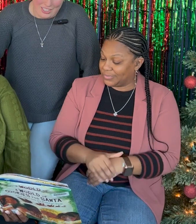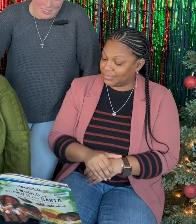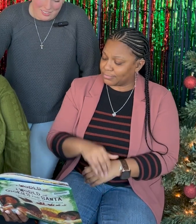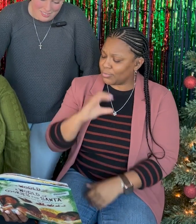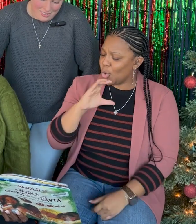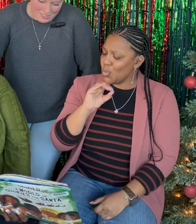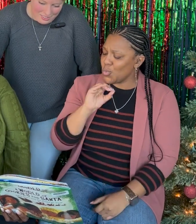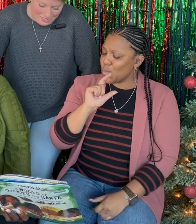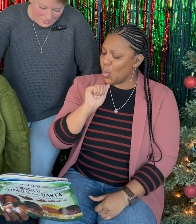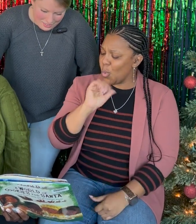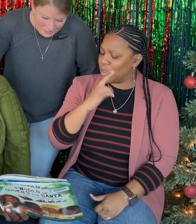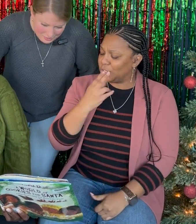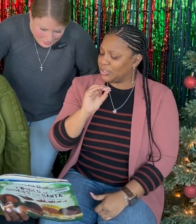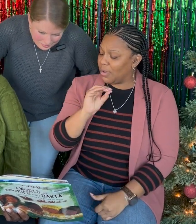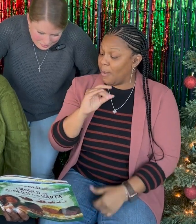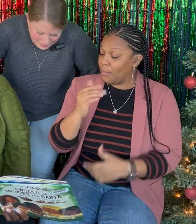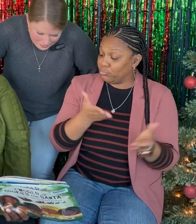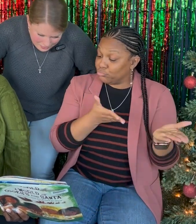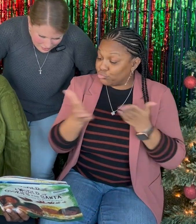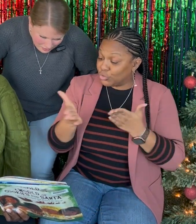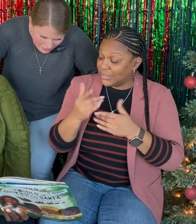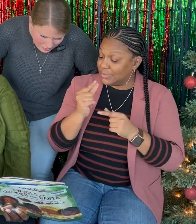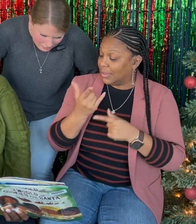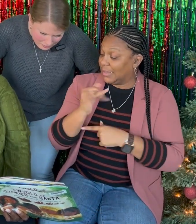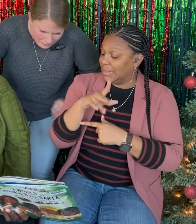Costa Rica.